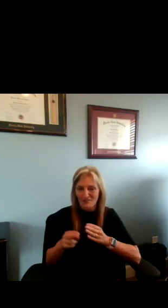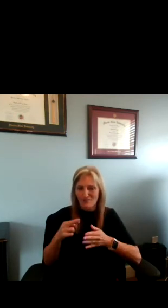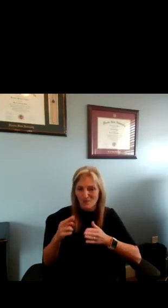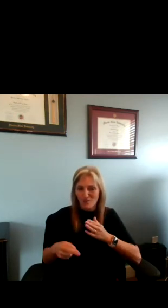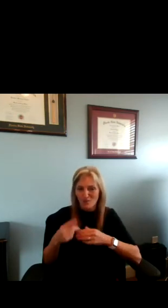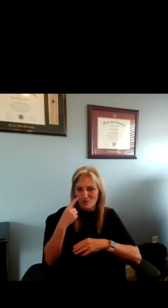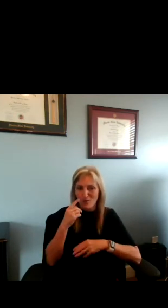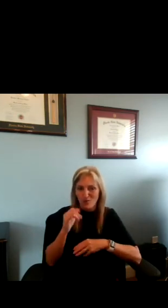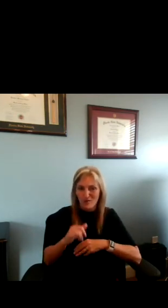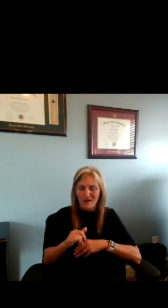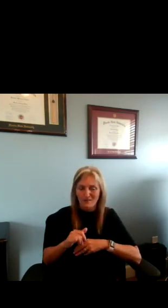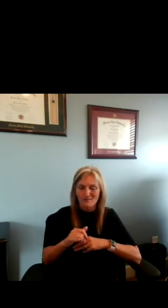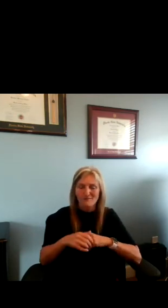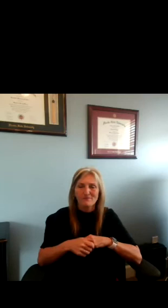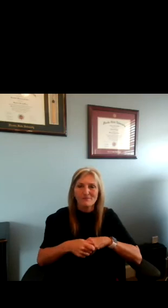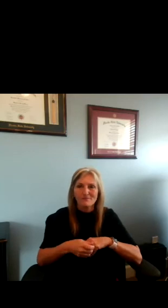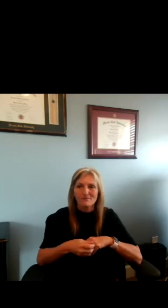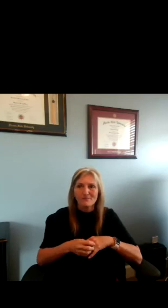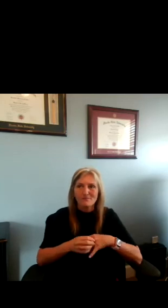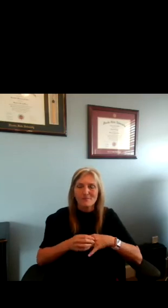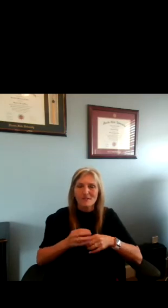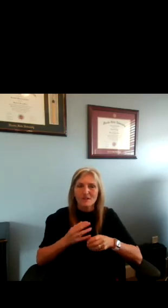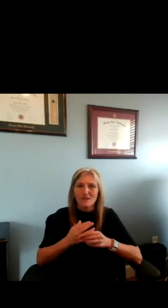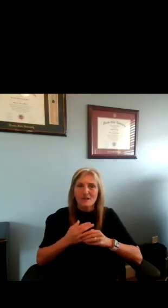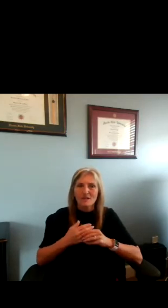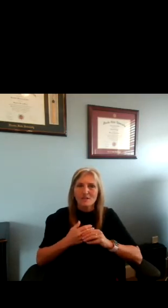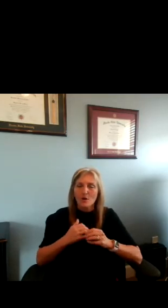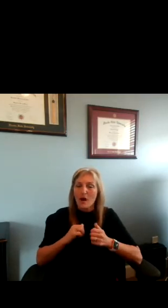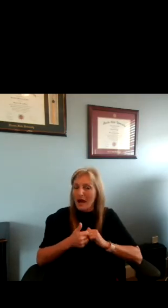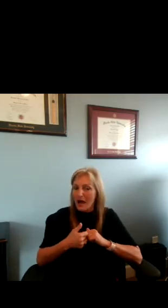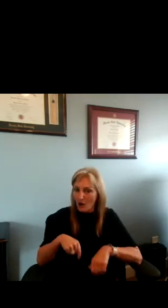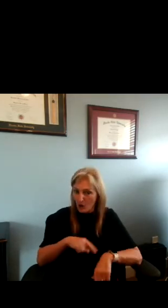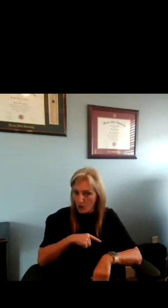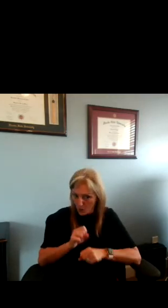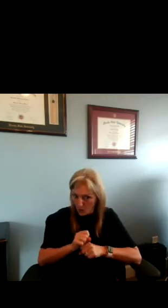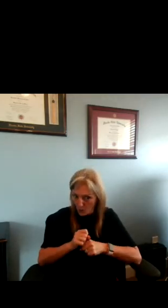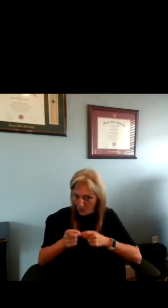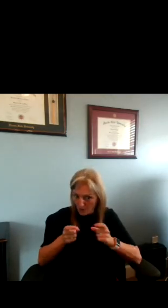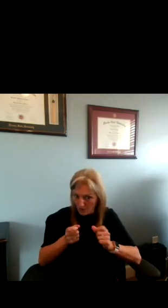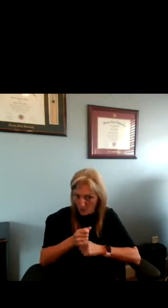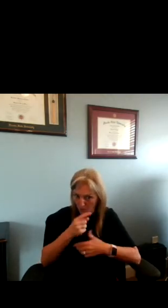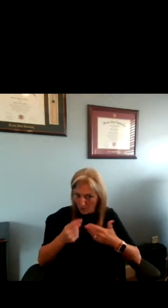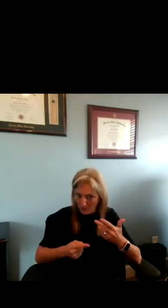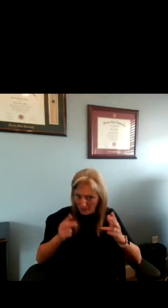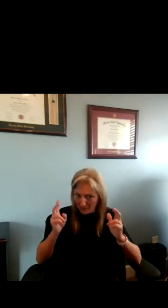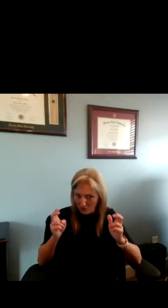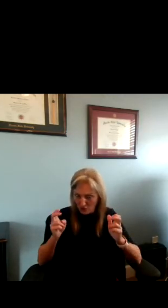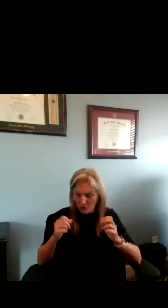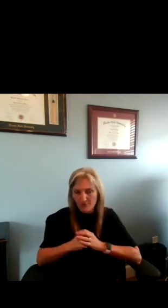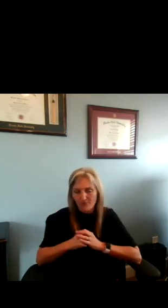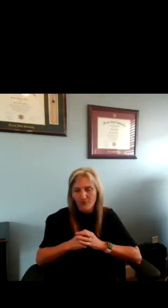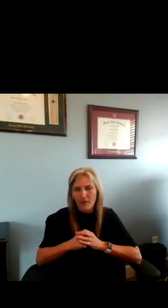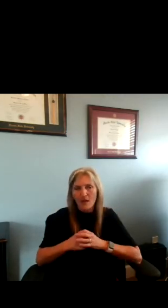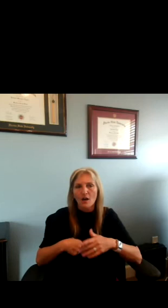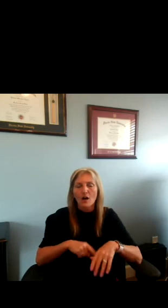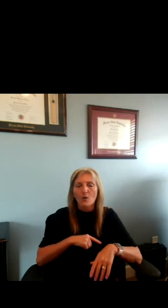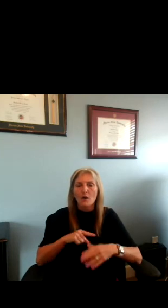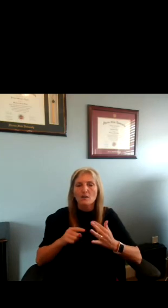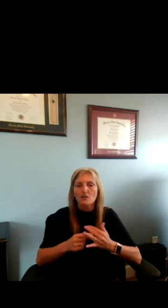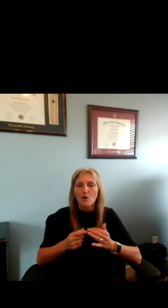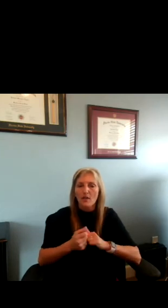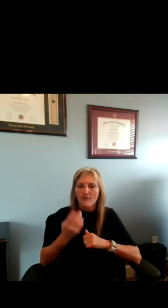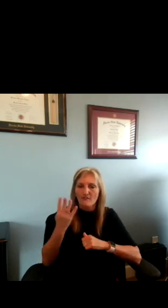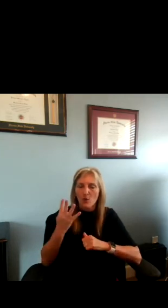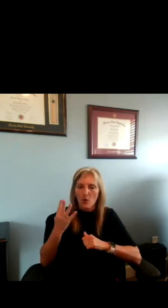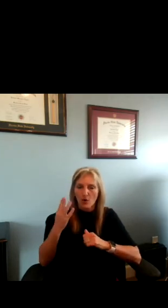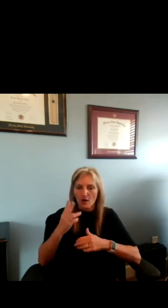them. And so how is PRI going to work to address these issues? We start with four fundamental normative values